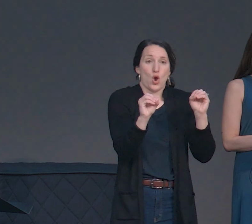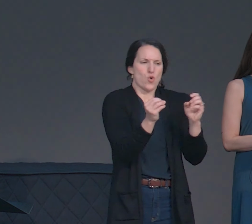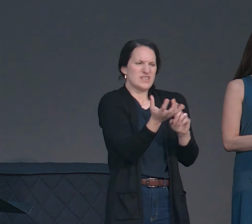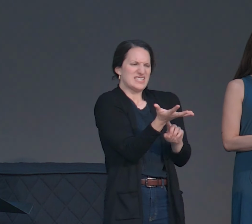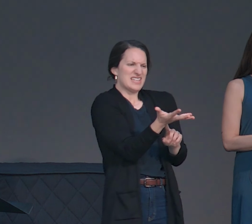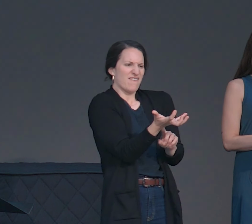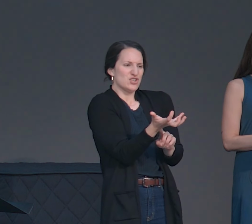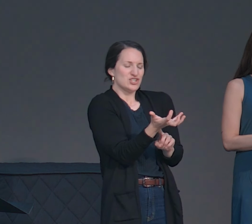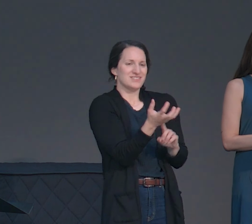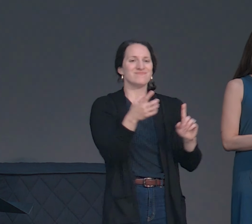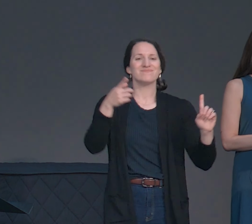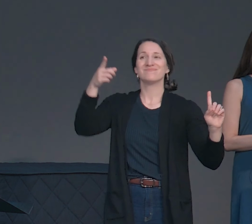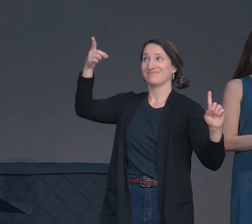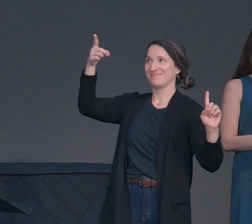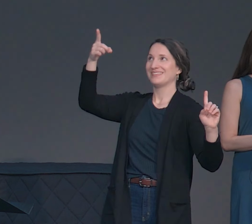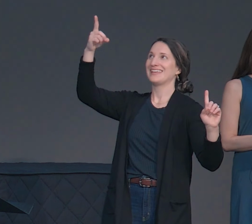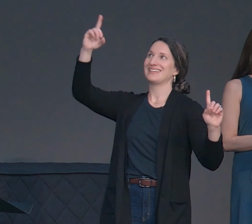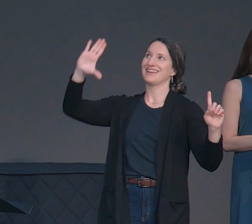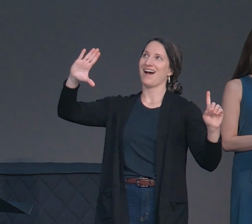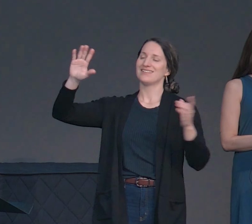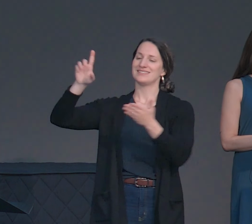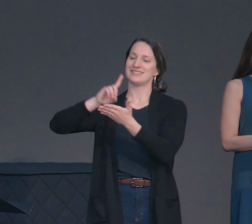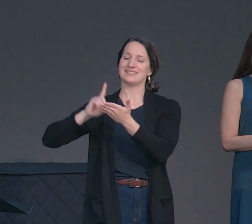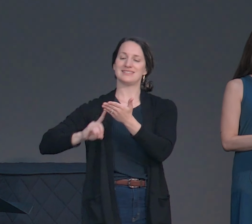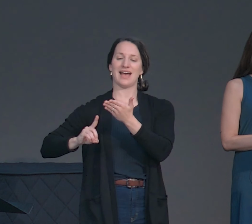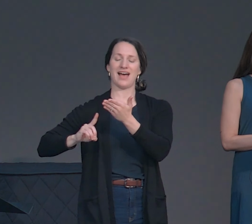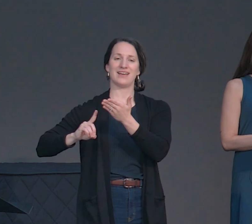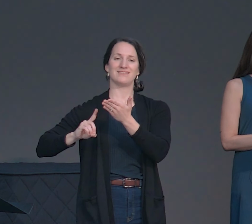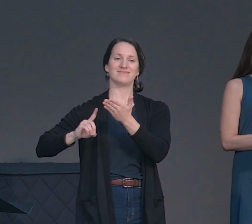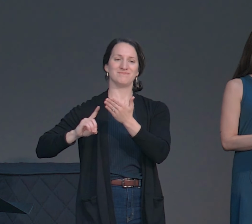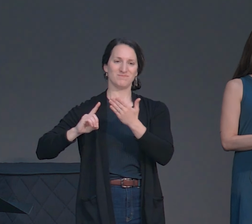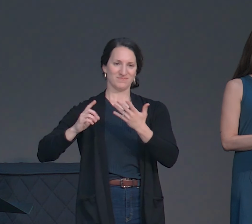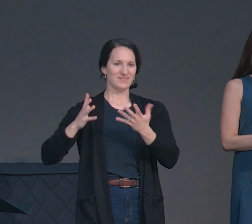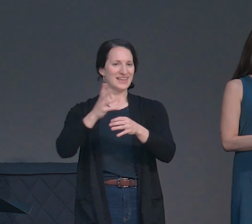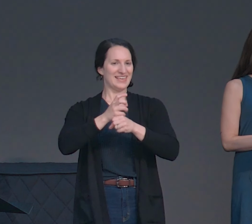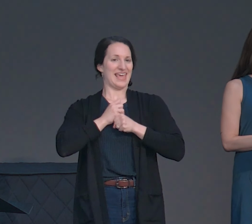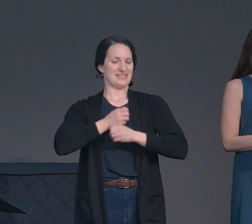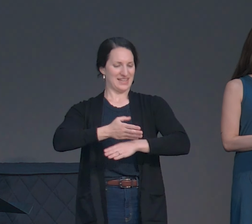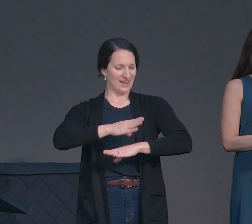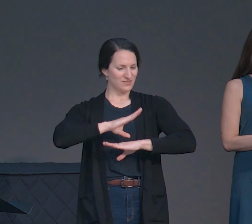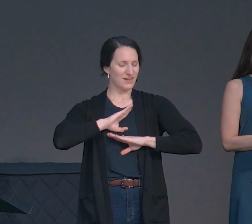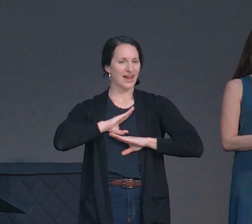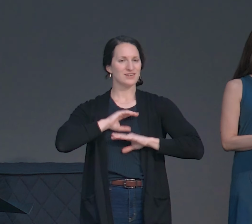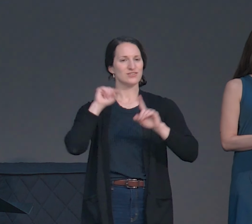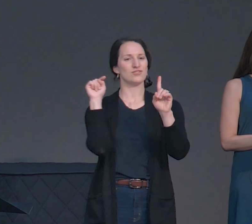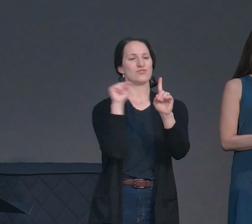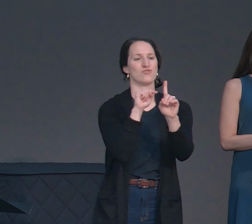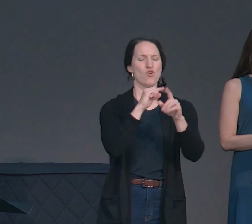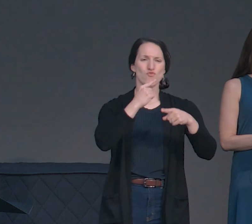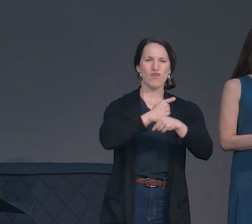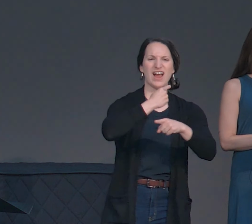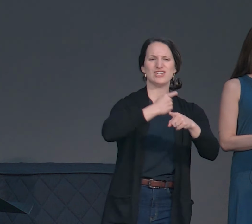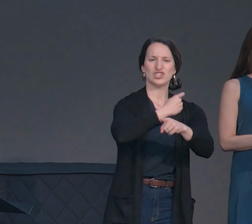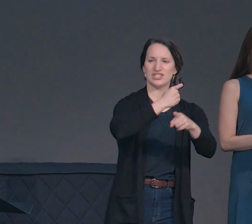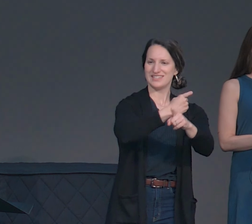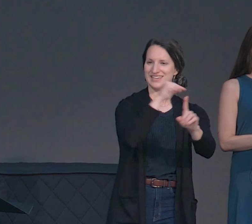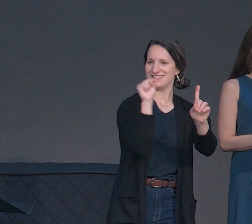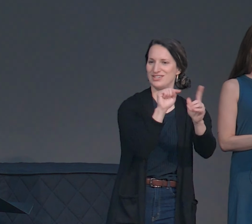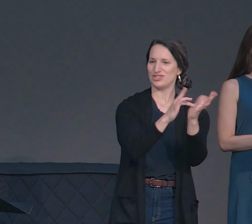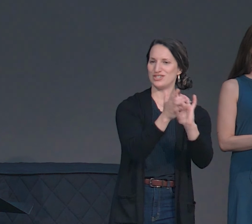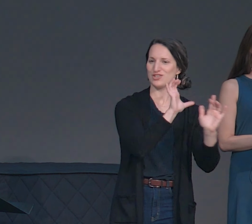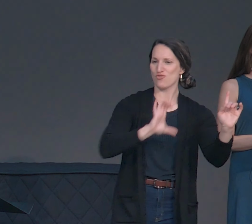bring satisfaction for our sin, to display the righteousness of Jesus Christ, and to count us